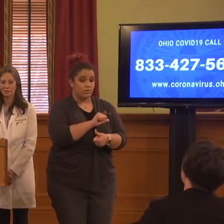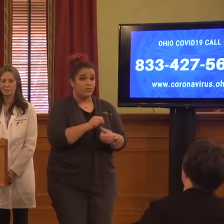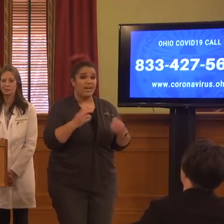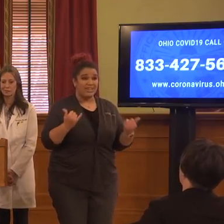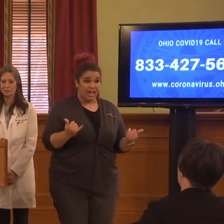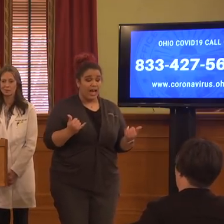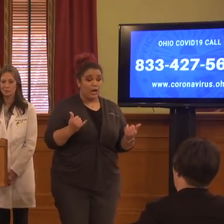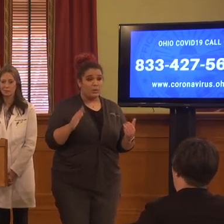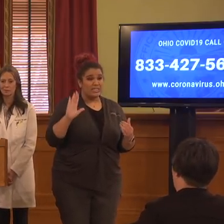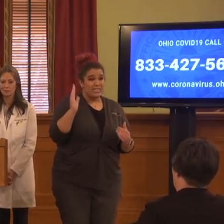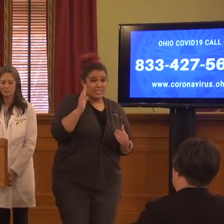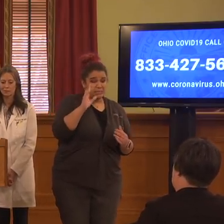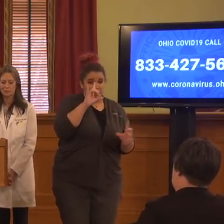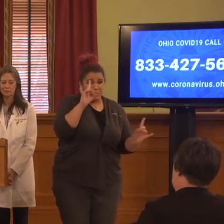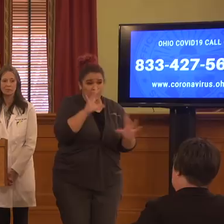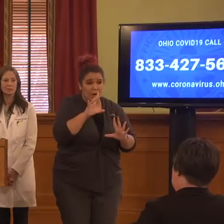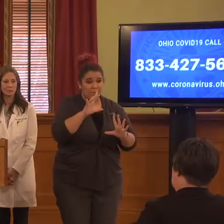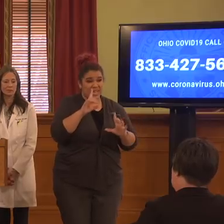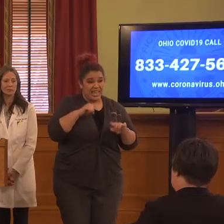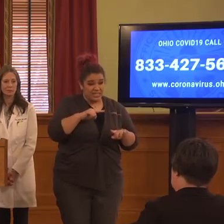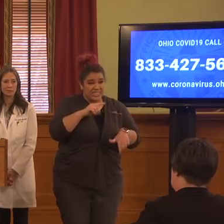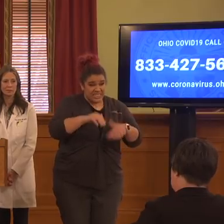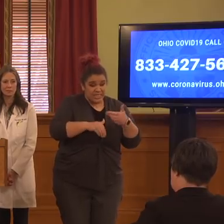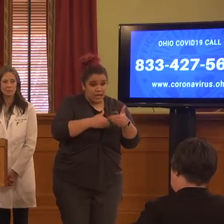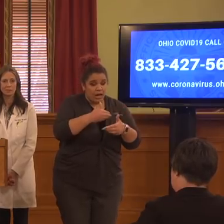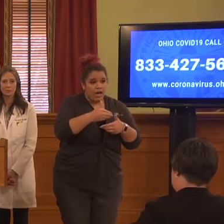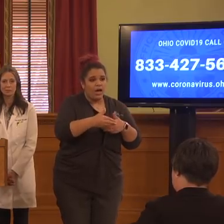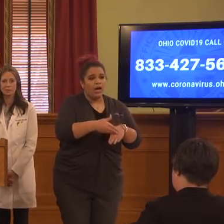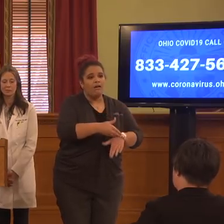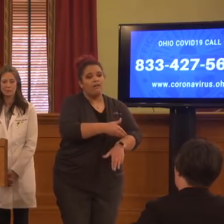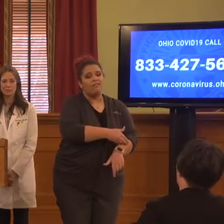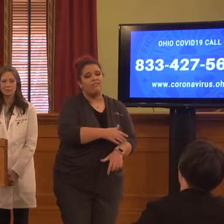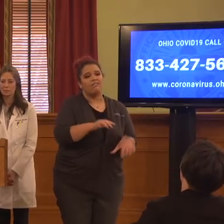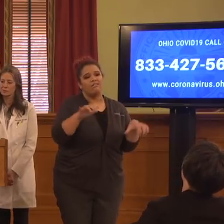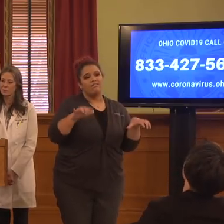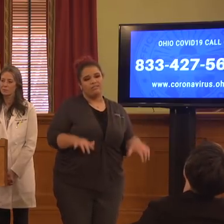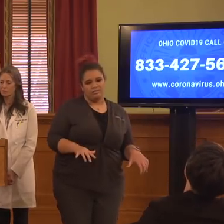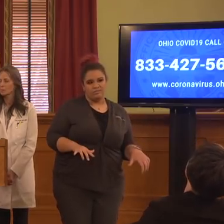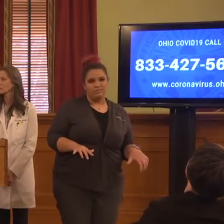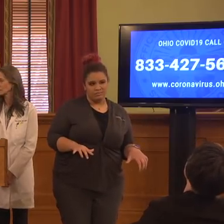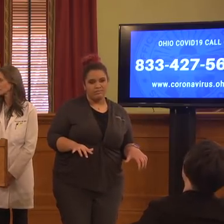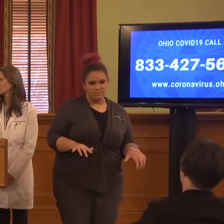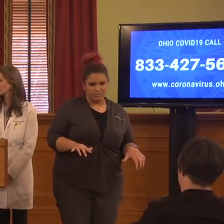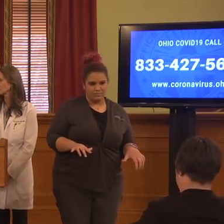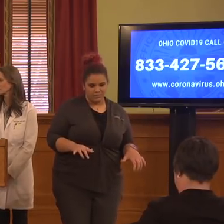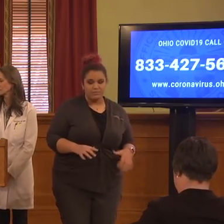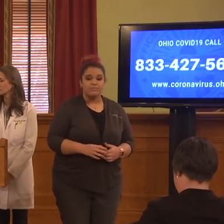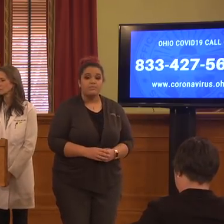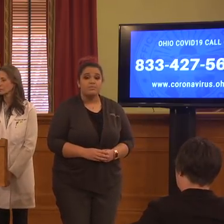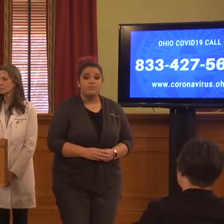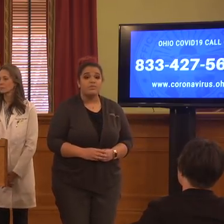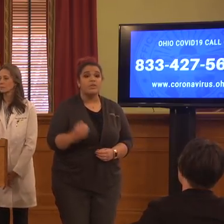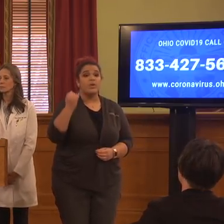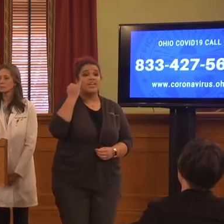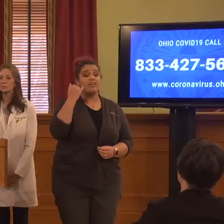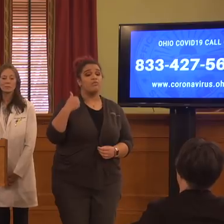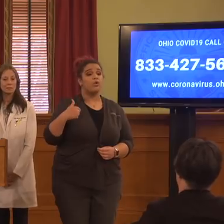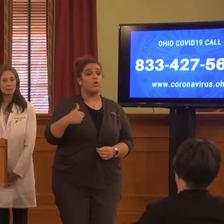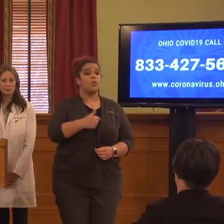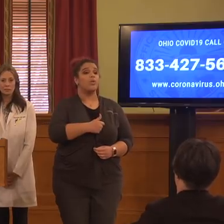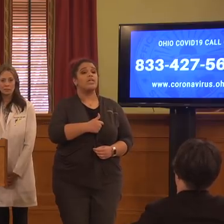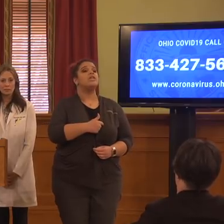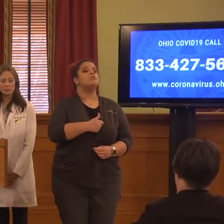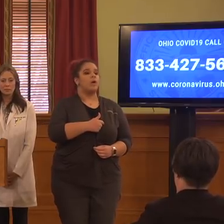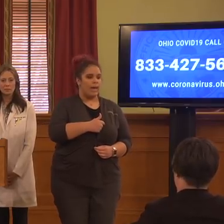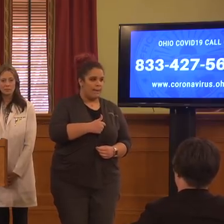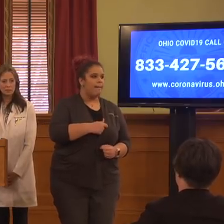first. It's going to get worse. But if we do what we need to do now, we will get through this.